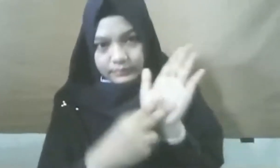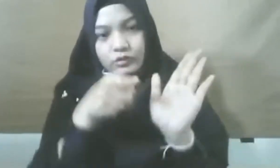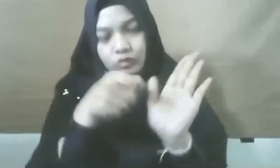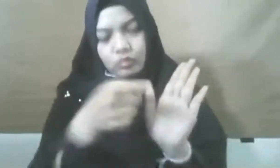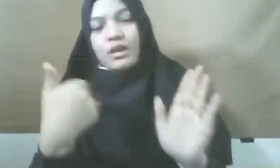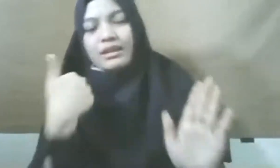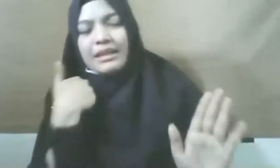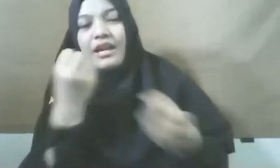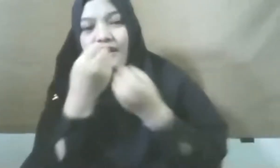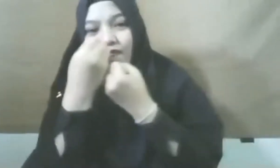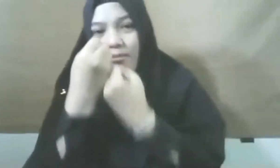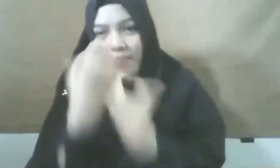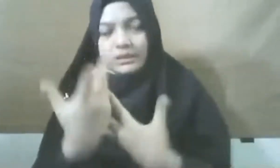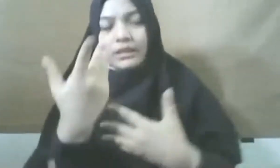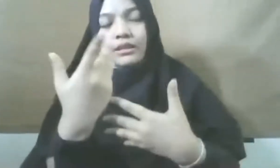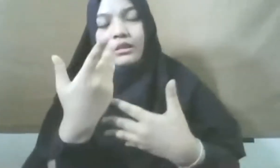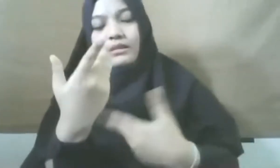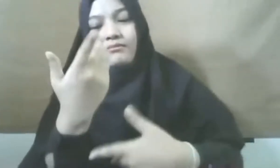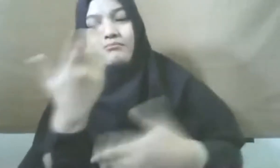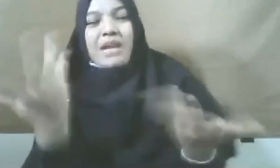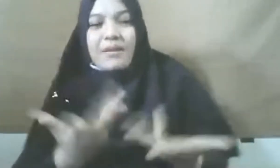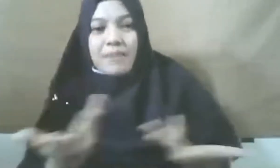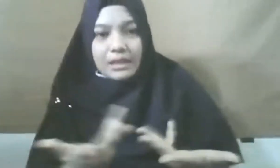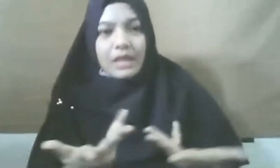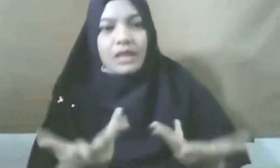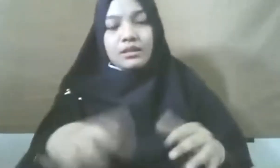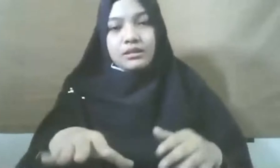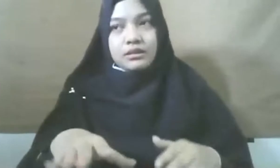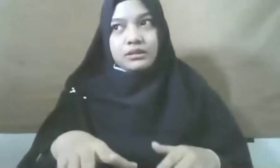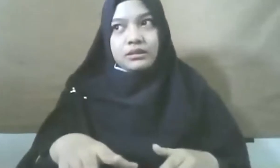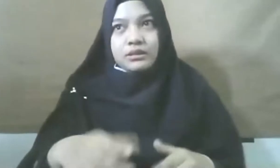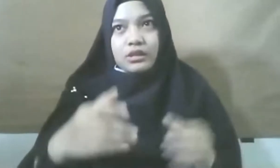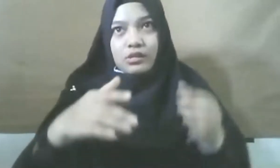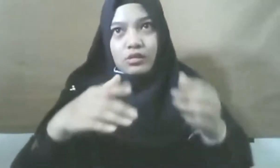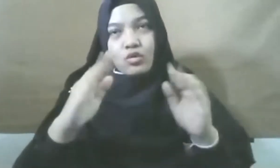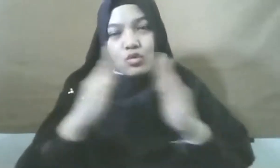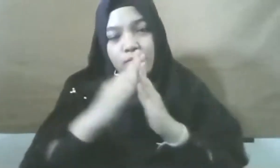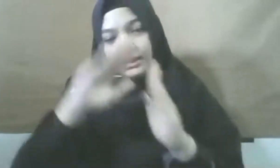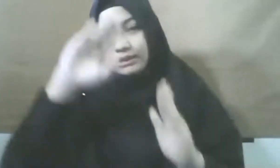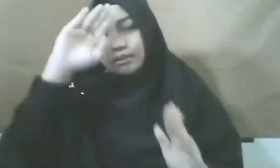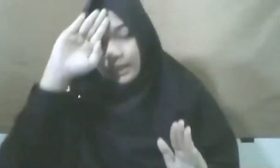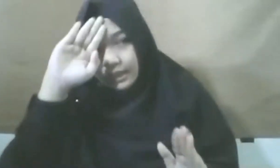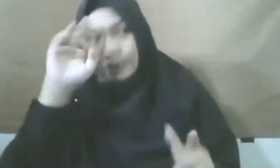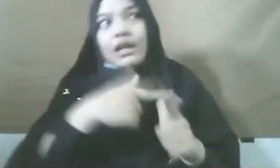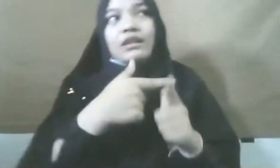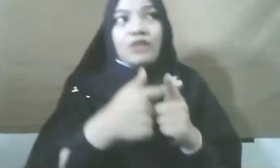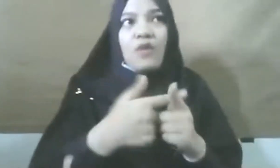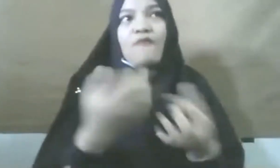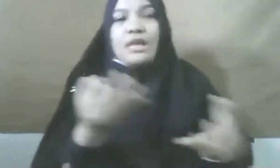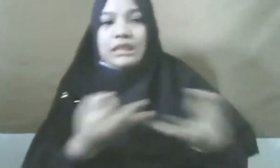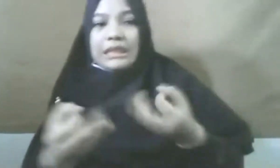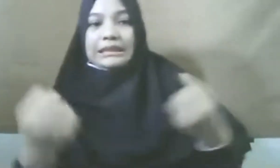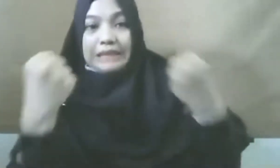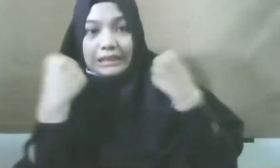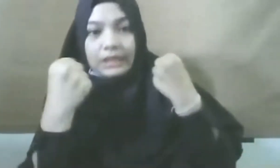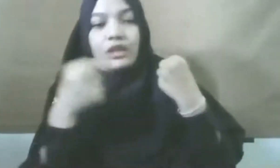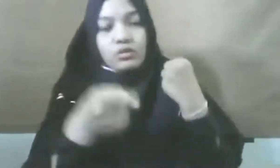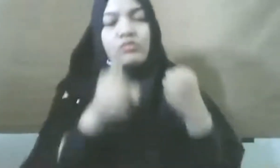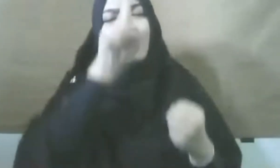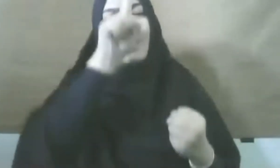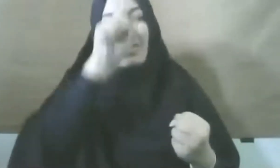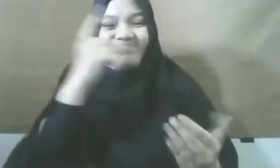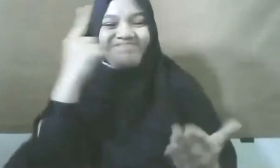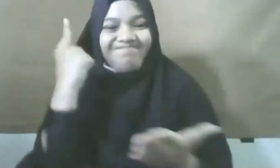how hospitals and also health facilities need to make sure that